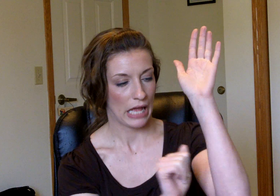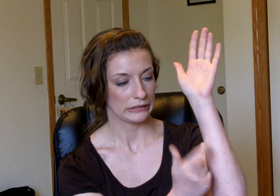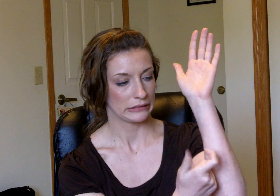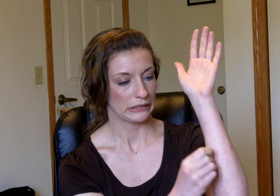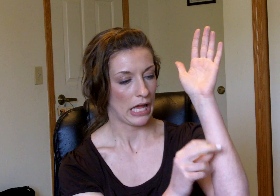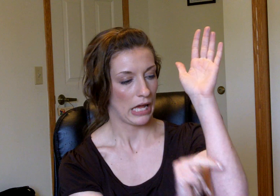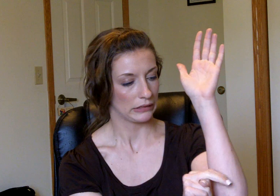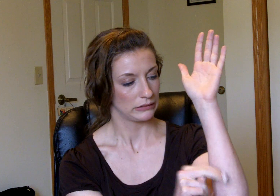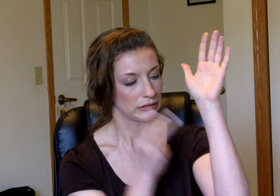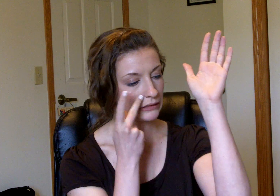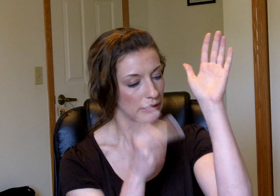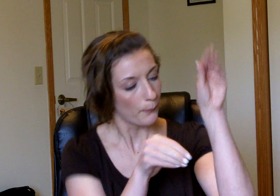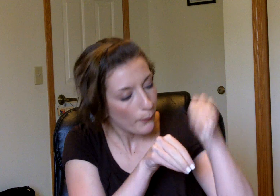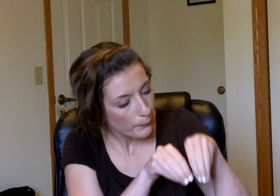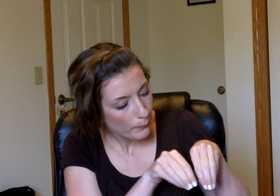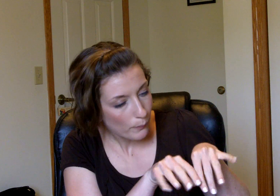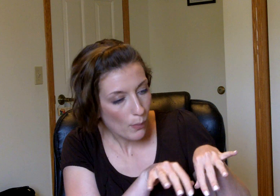terminal fibers.